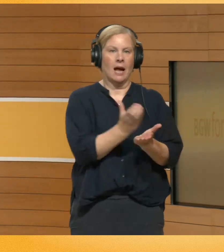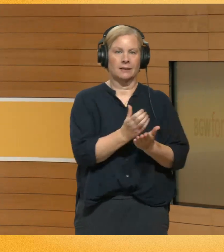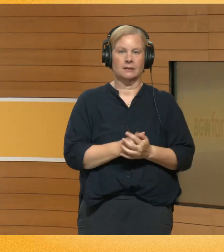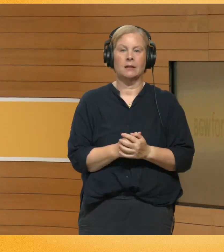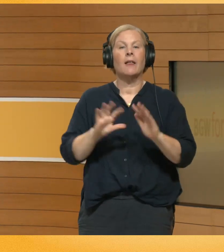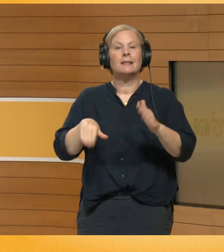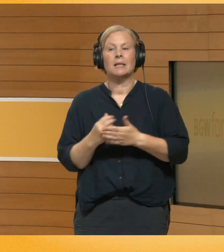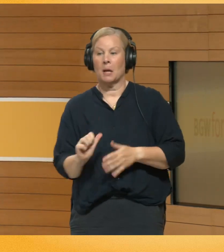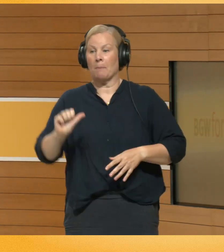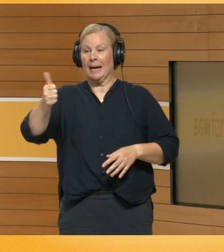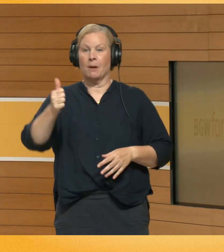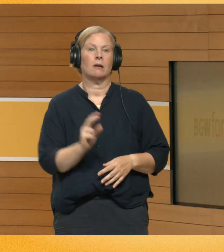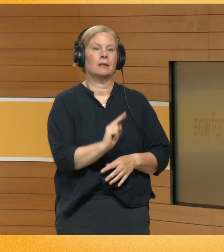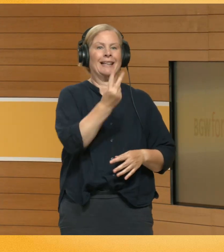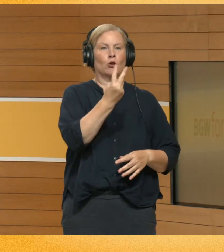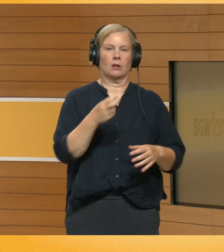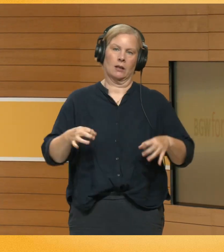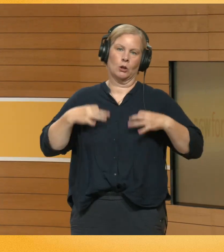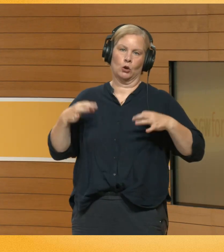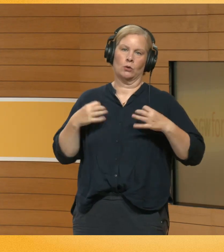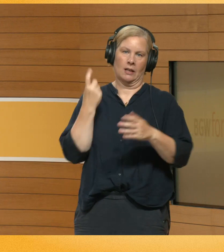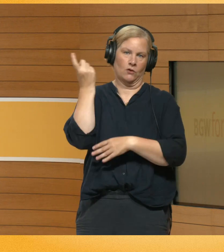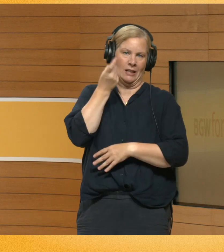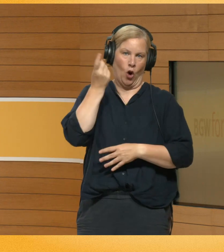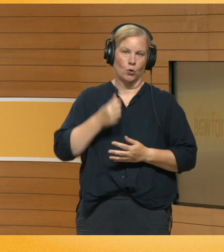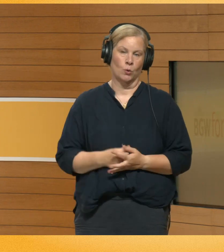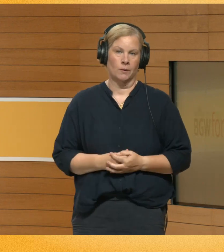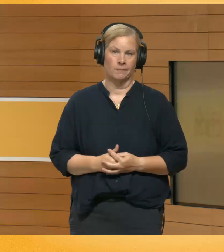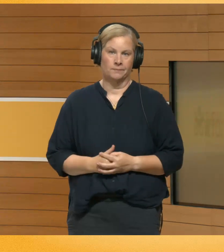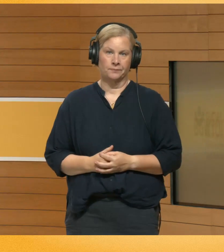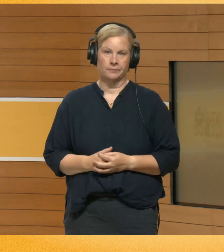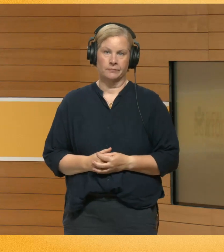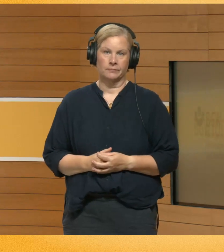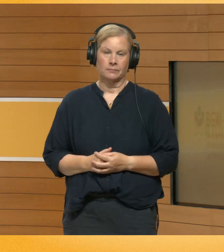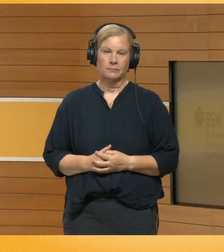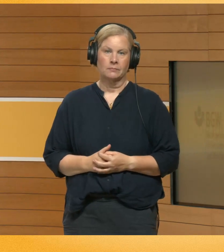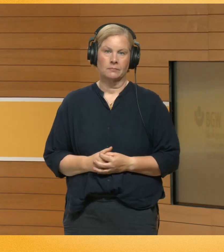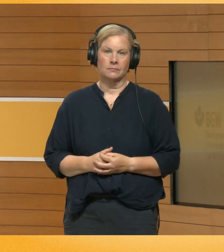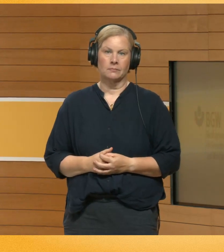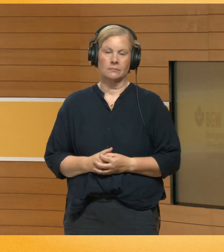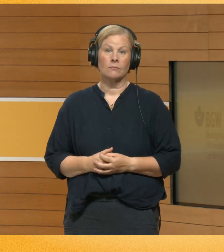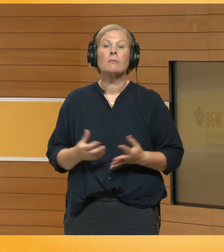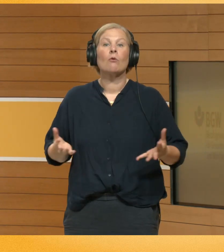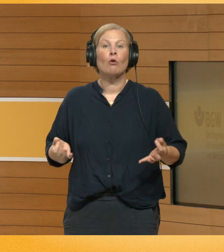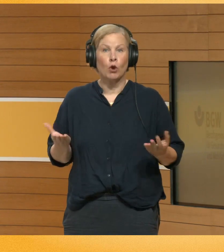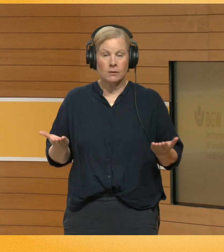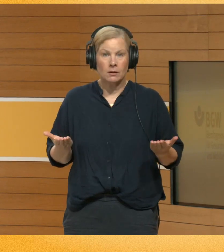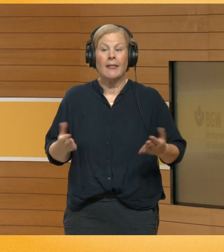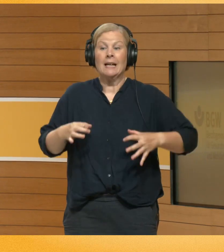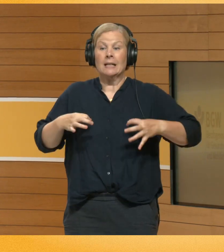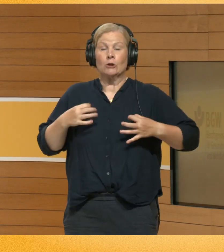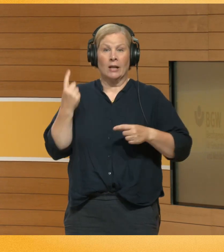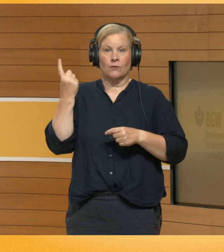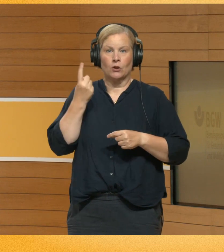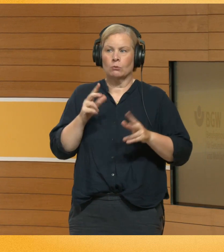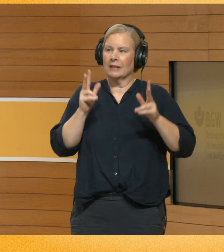therefore to ensure healthcare services or delivery at the doorstep of the people. So the